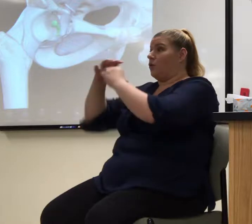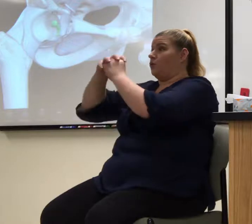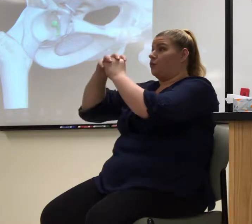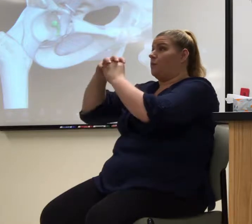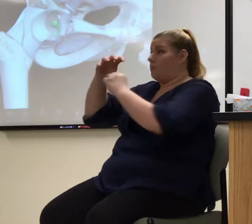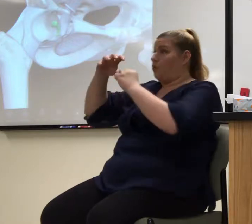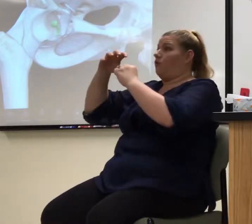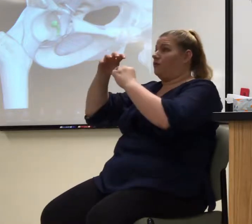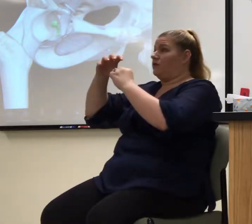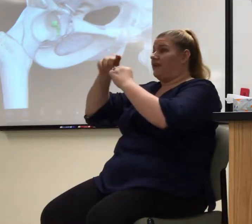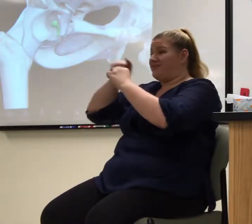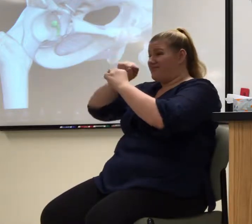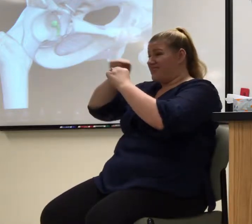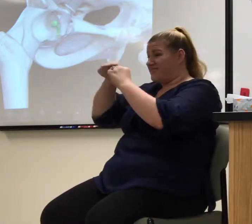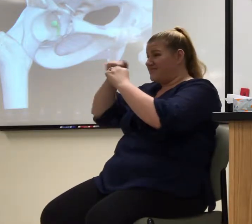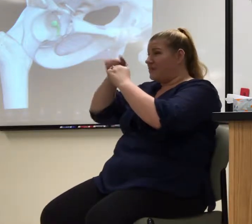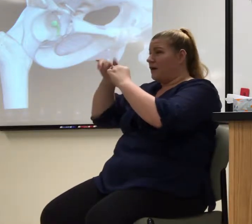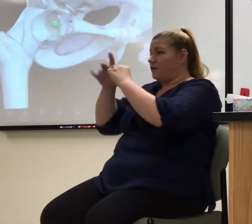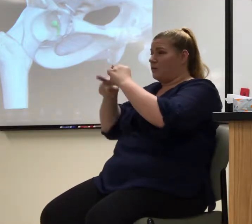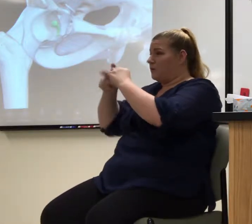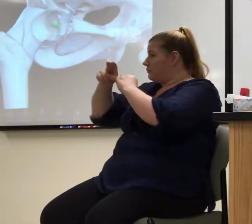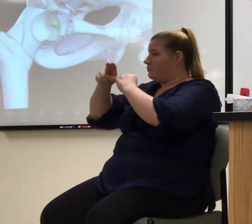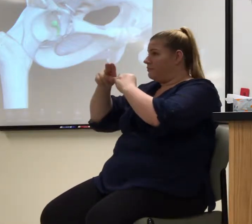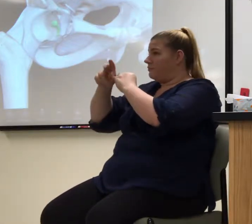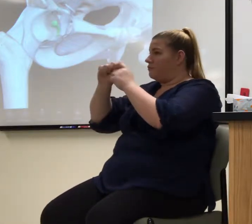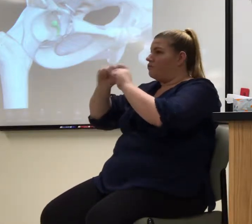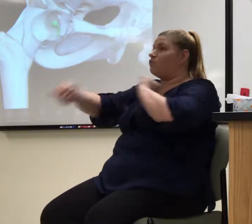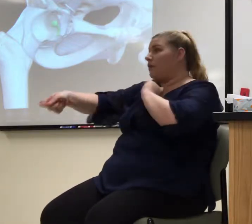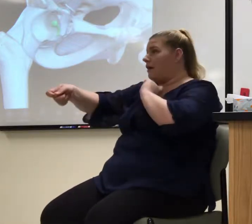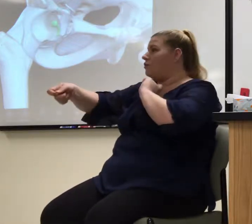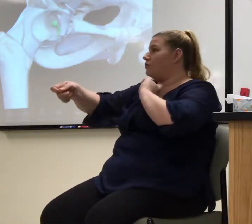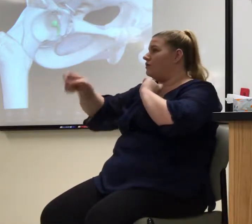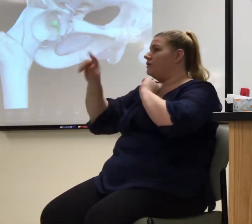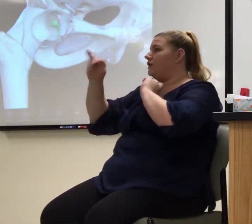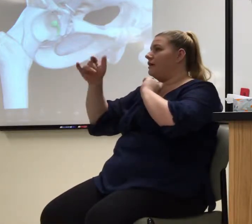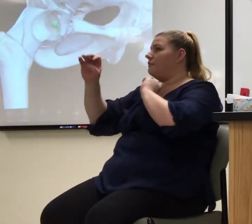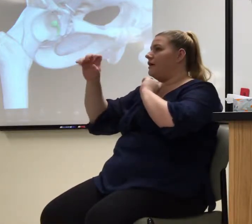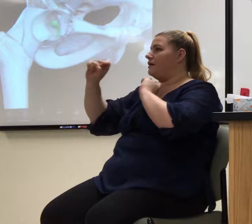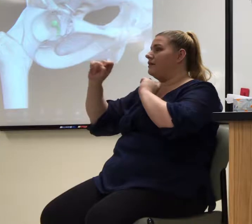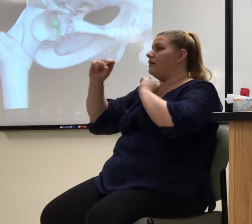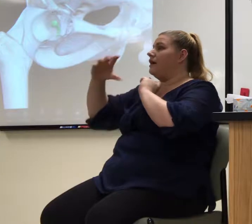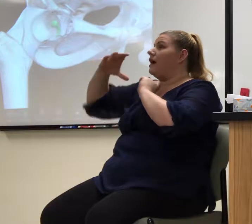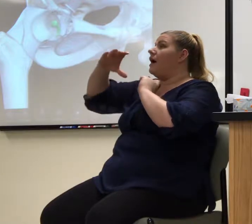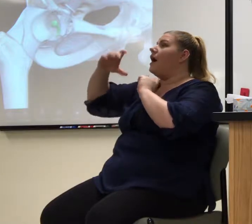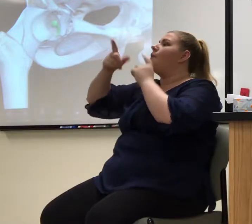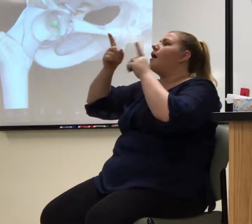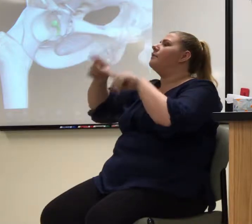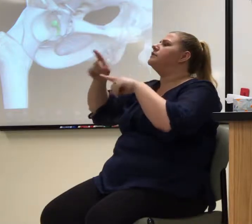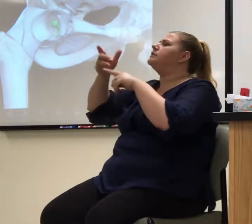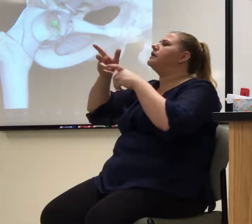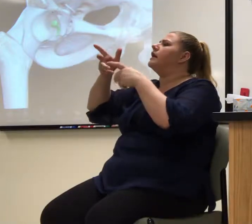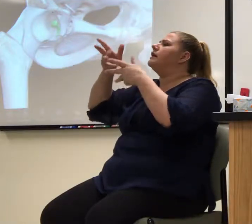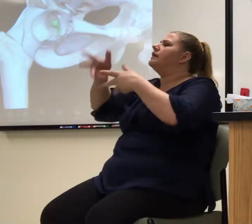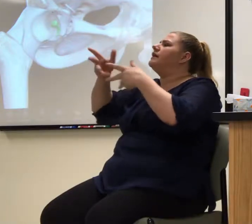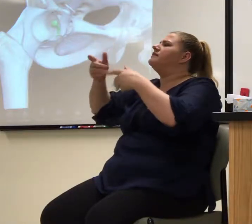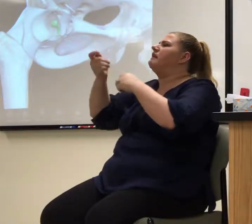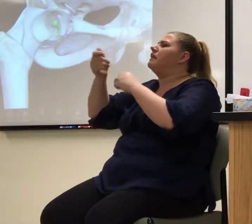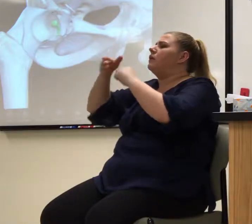have to tear that ligament. Okay. And when you do so, it leaves a little avulsion in the